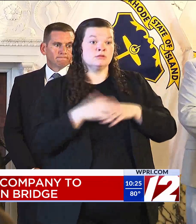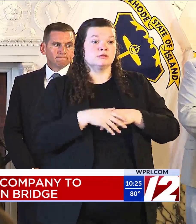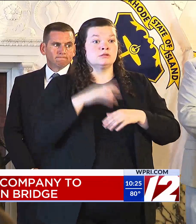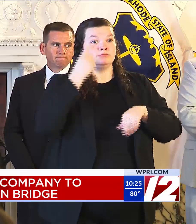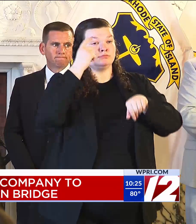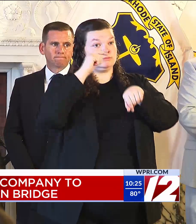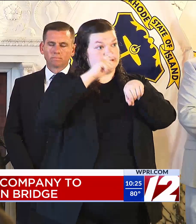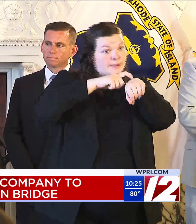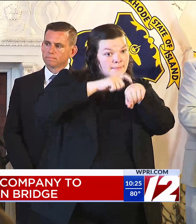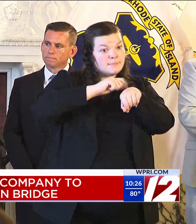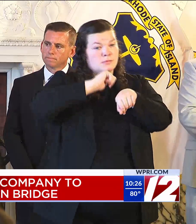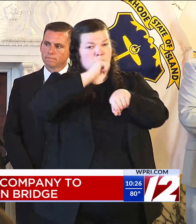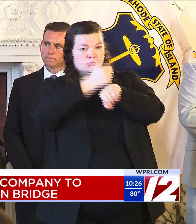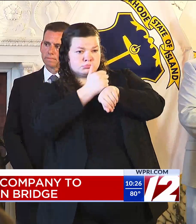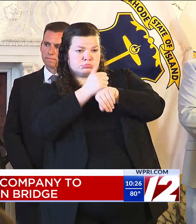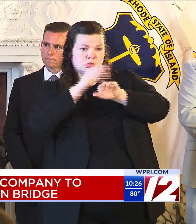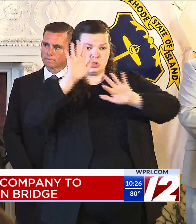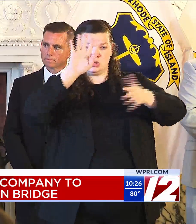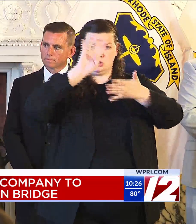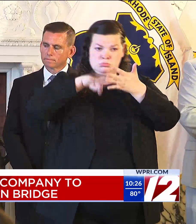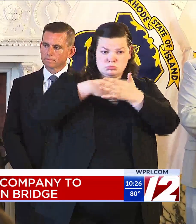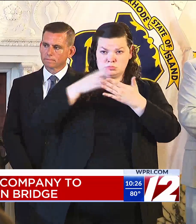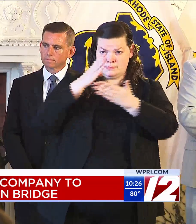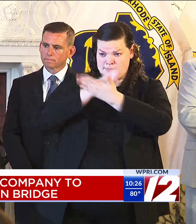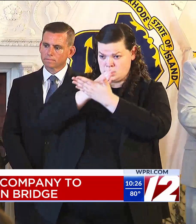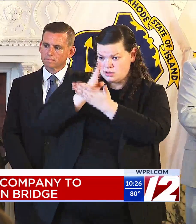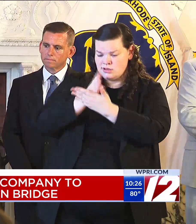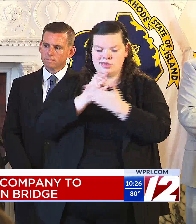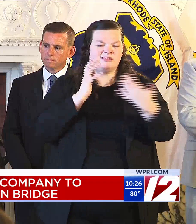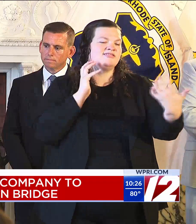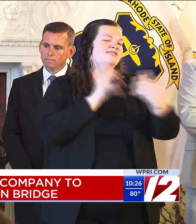budget. And it will be executed by the